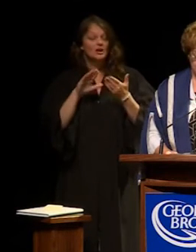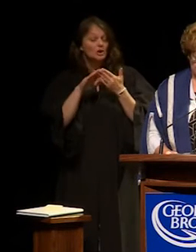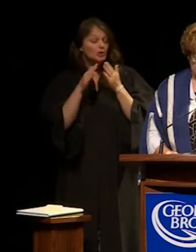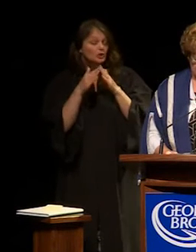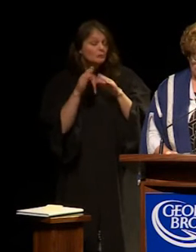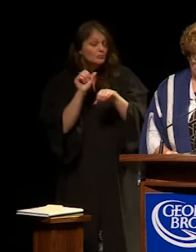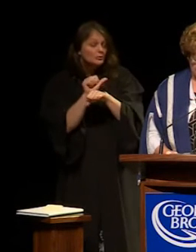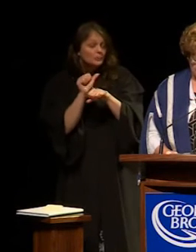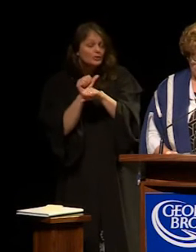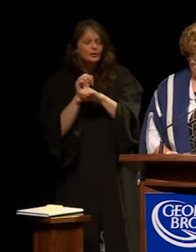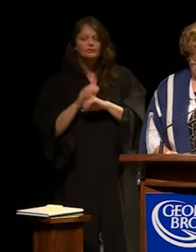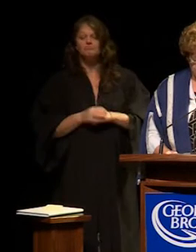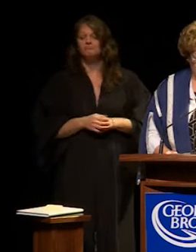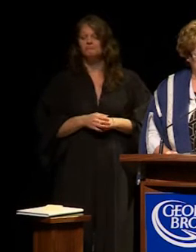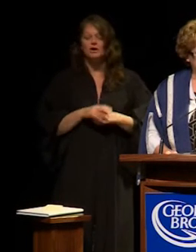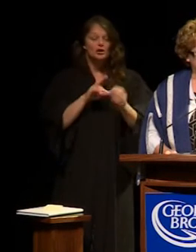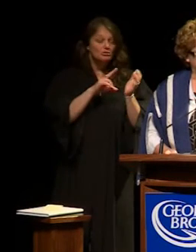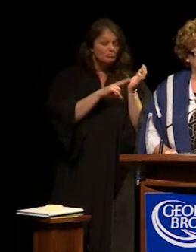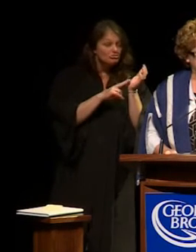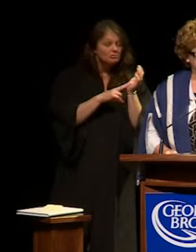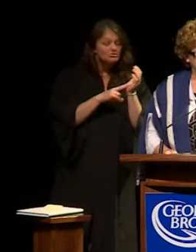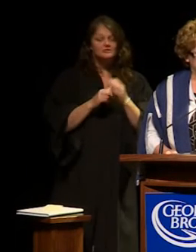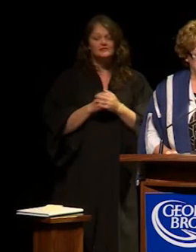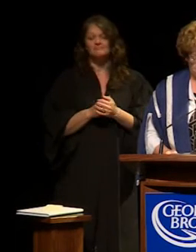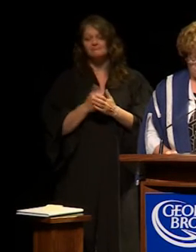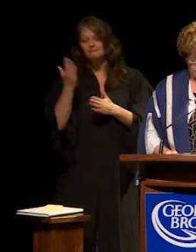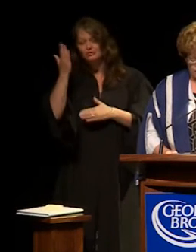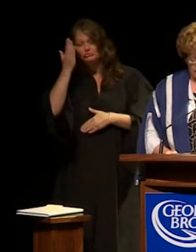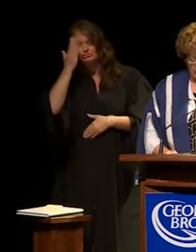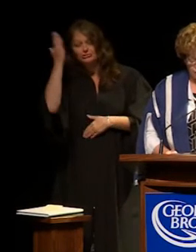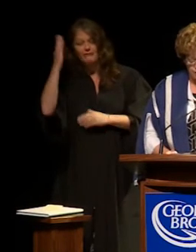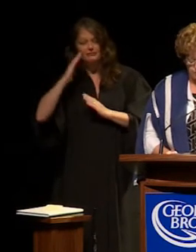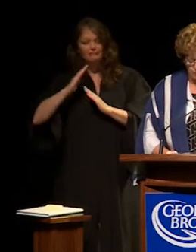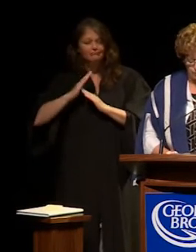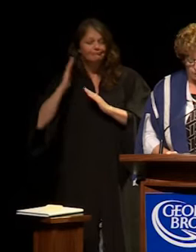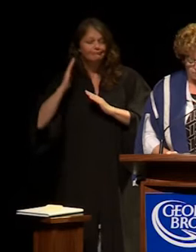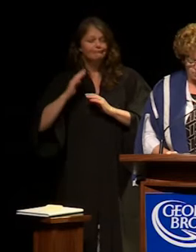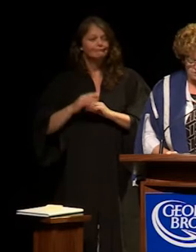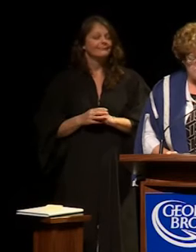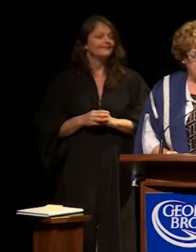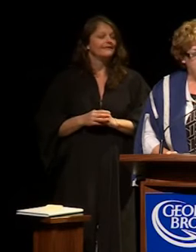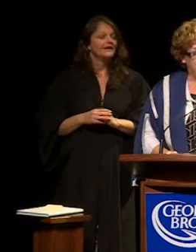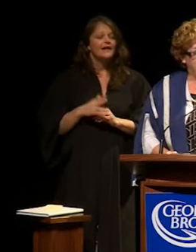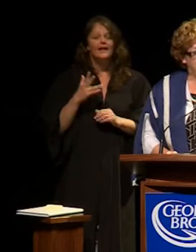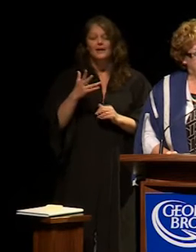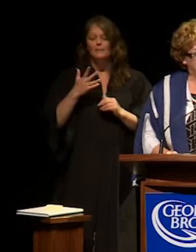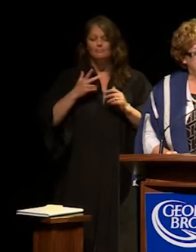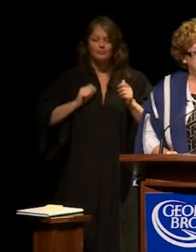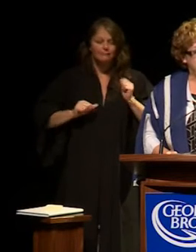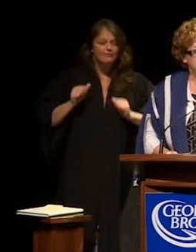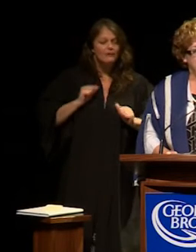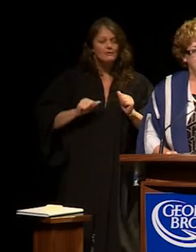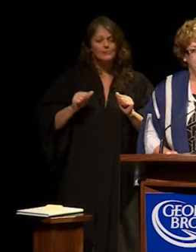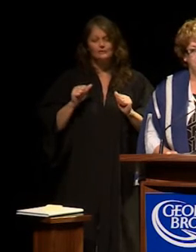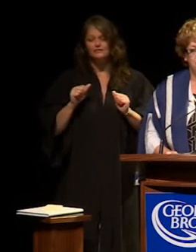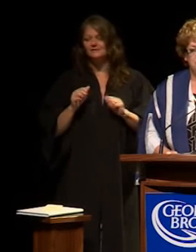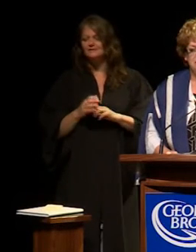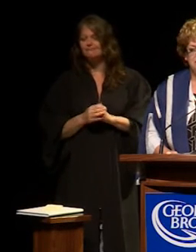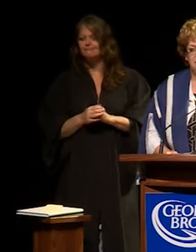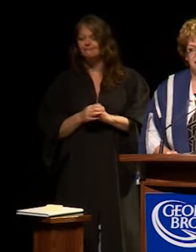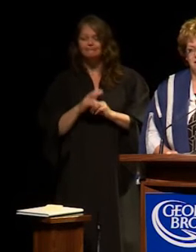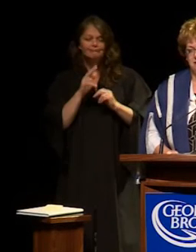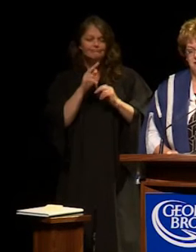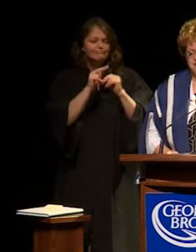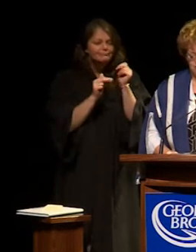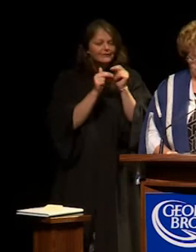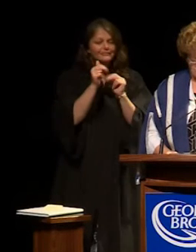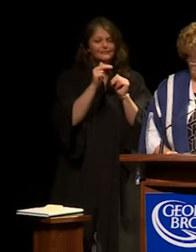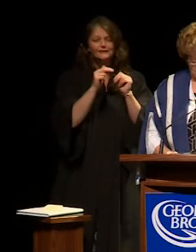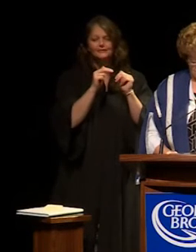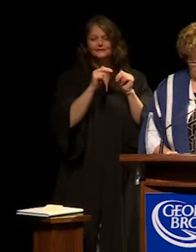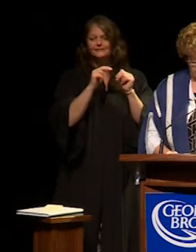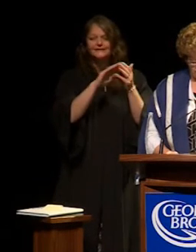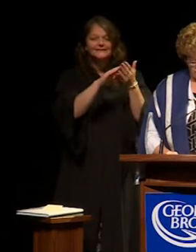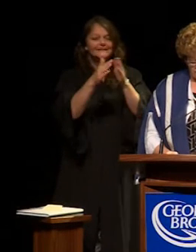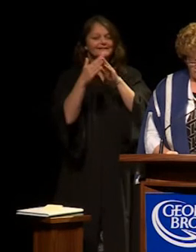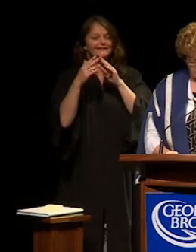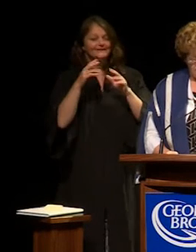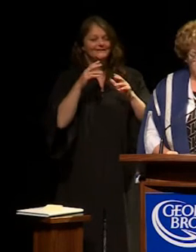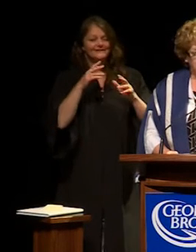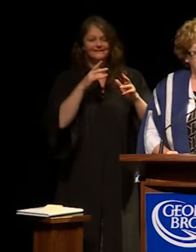workers and nurses, top chefs, renowned performers, crucial city builders, and the list goes